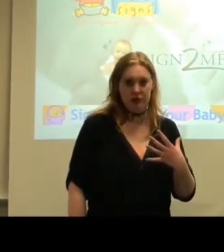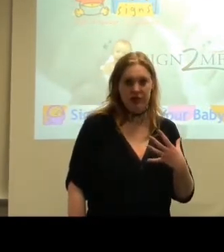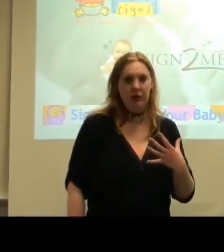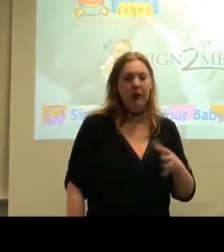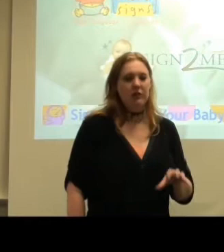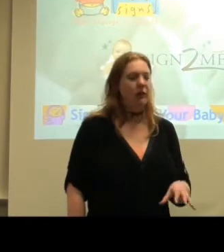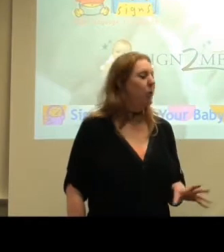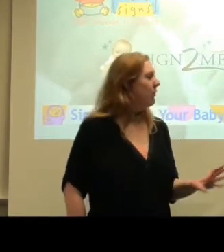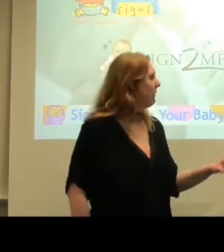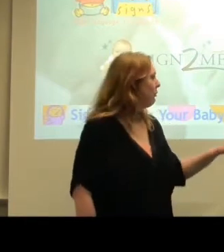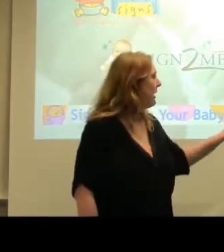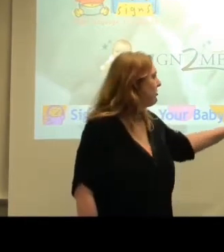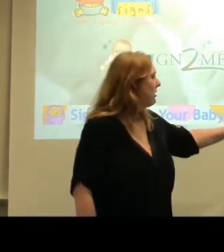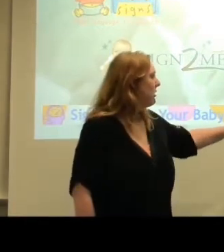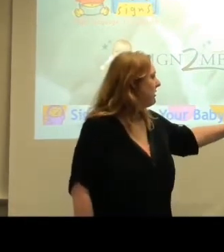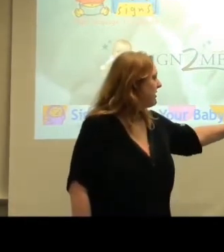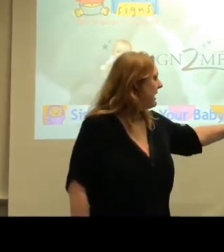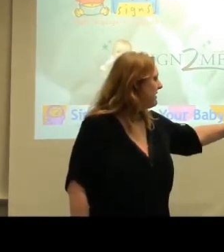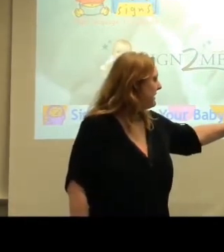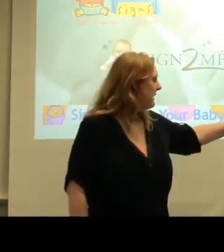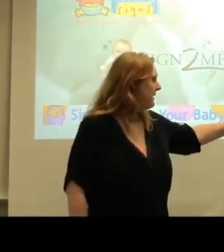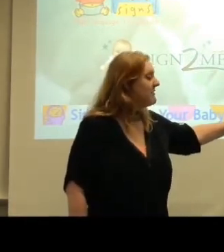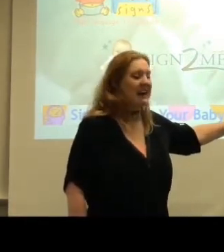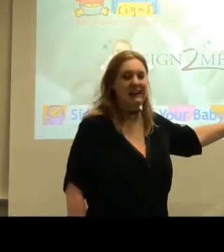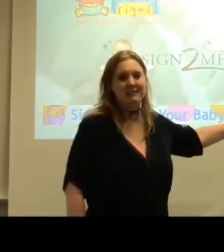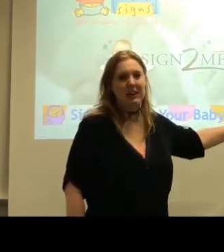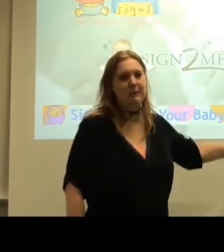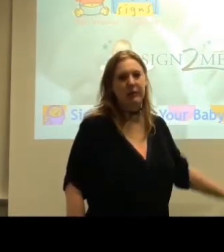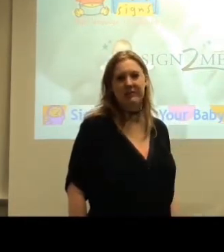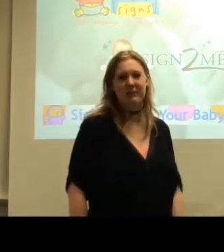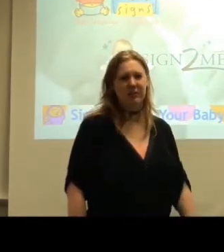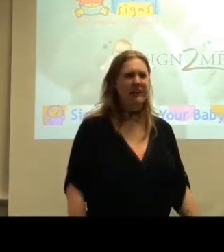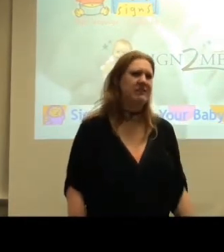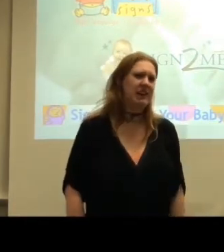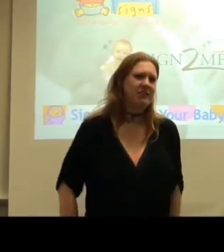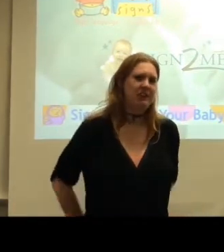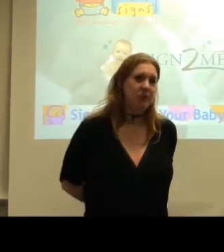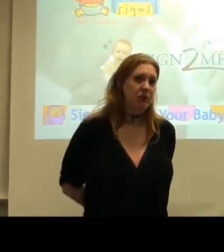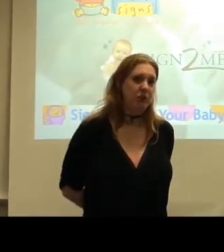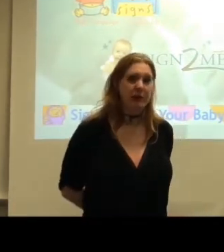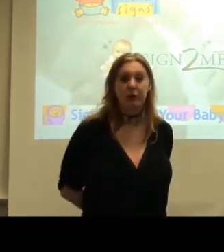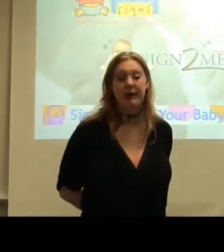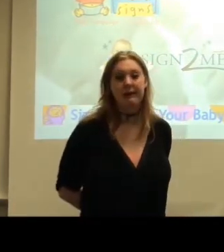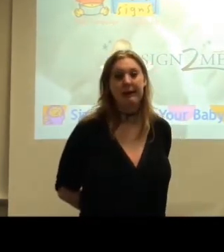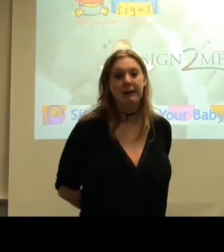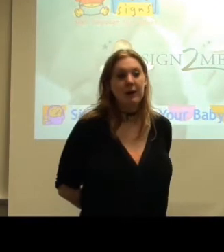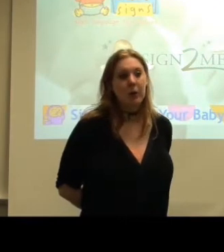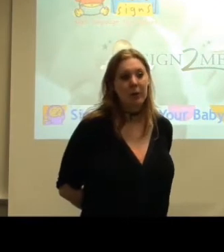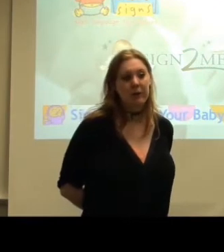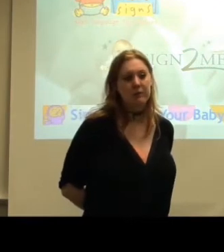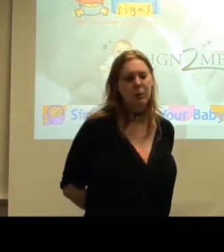signers. So Rachel signs in signing time. There's several things that I've seen her do incorrectly, or that is